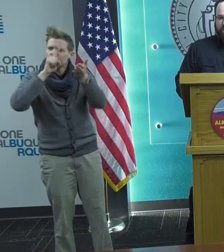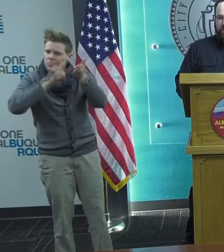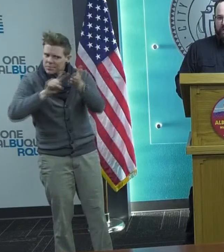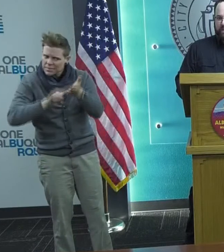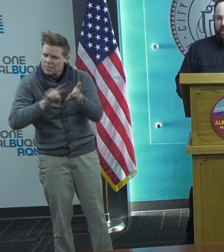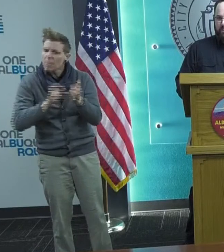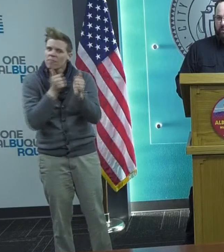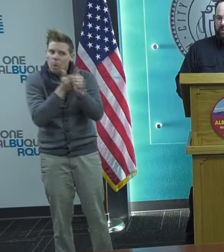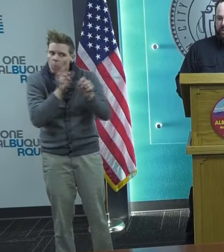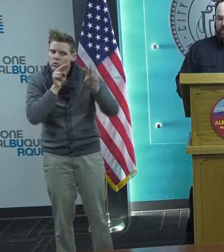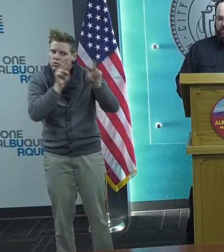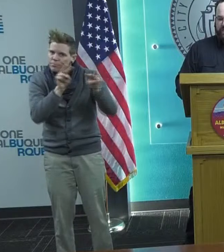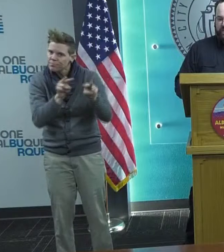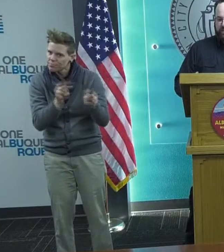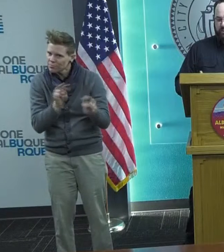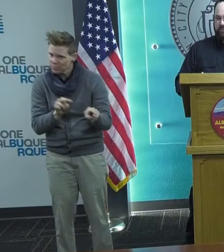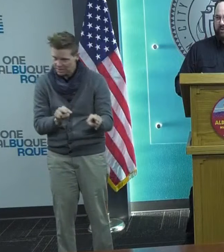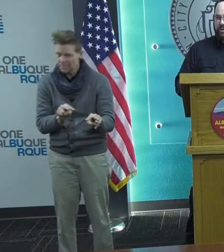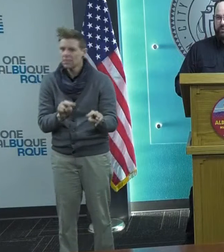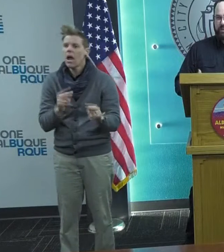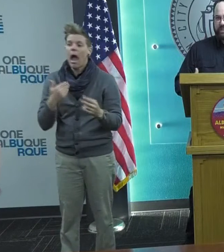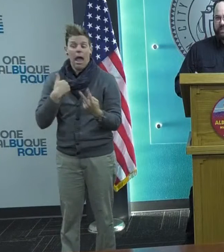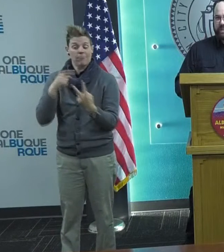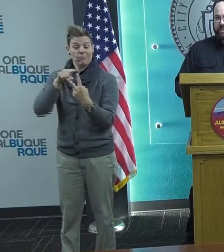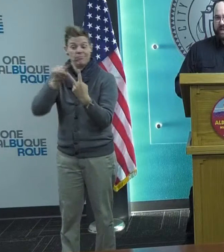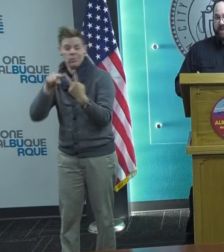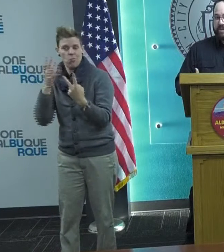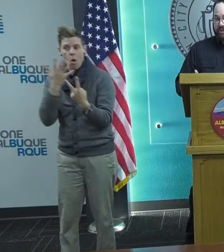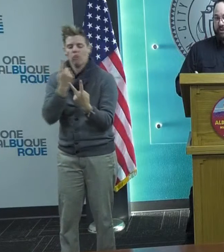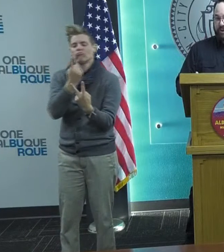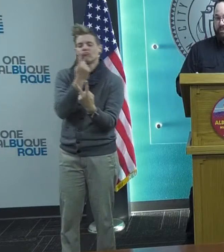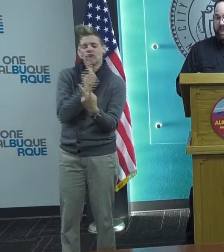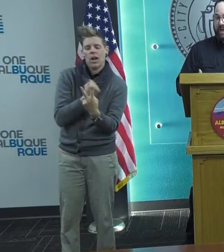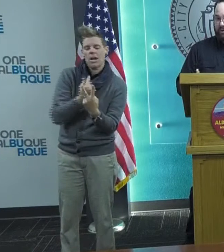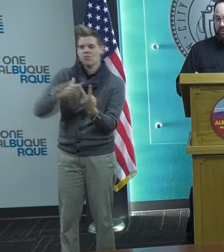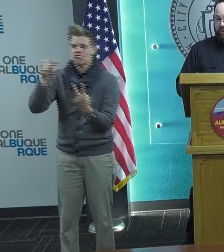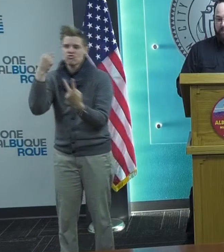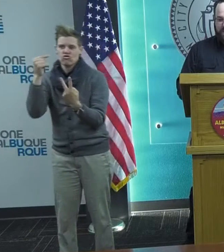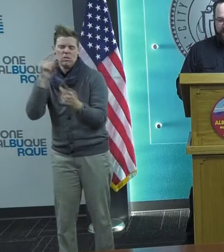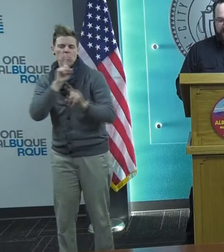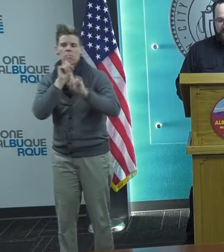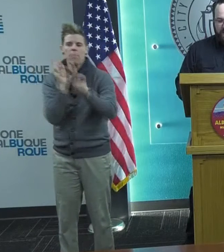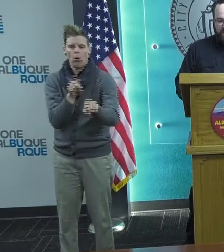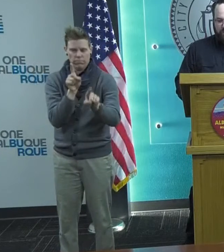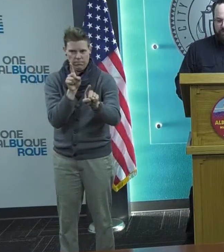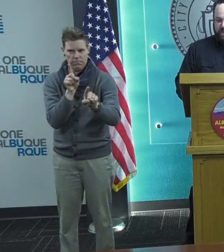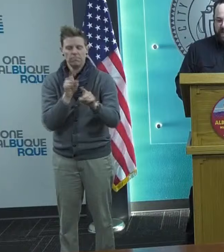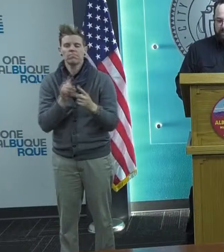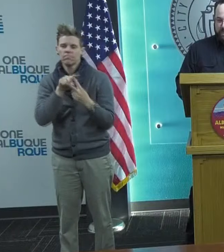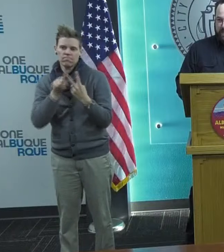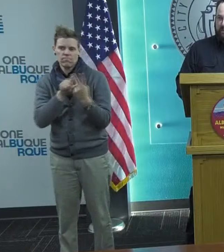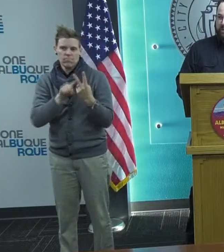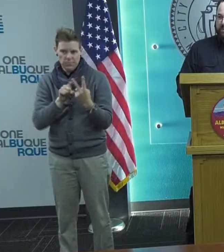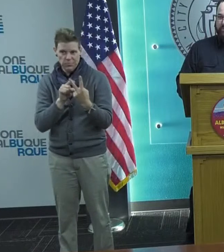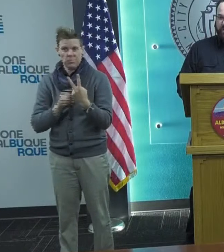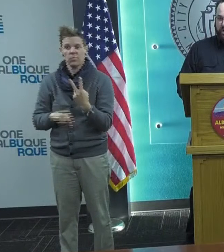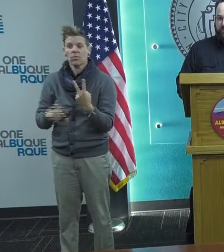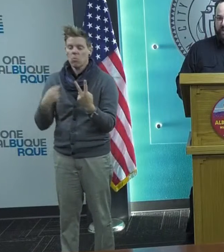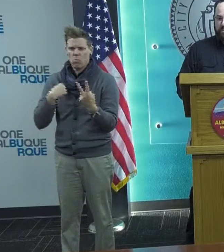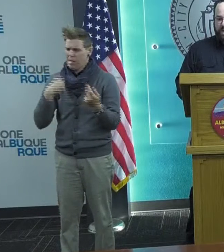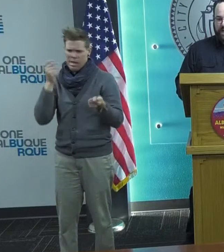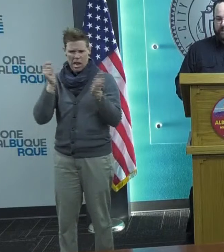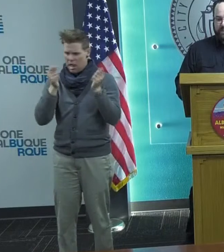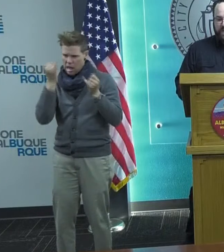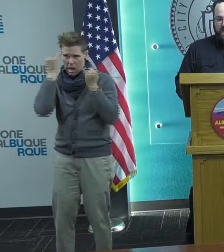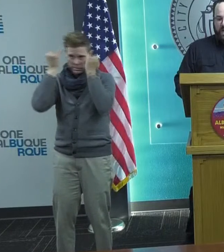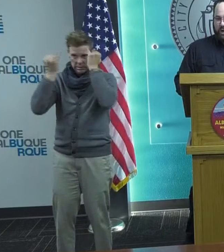red-green report in the paper or on the news, that's actually referring to places that have either the green placket or the red placket. We've adapted that a little bit for